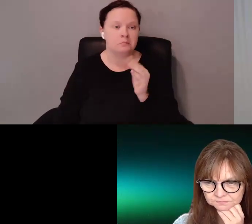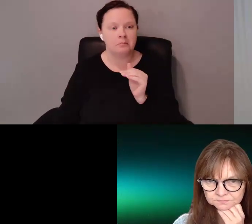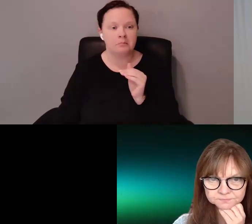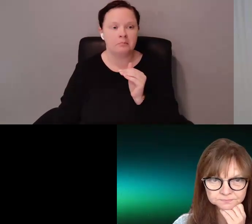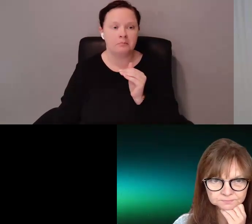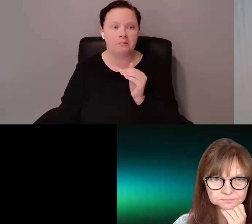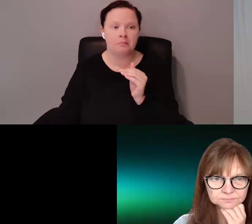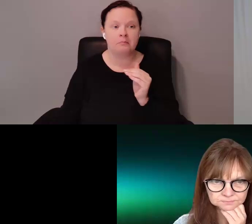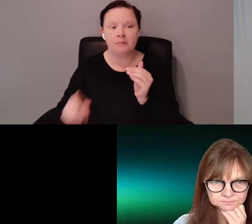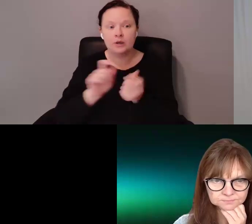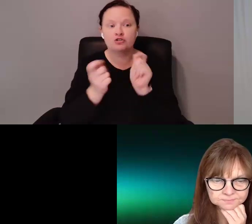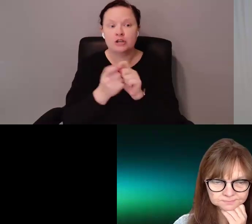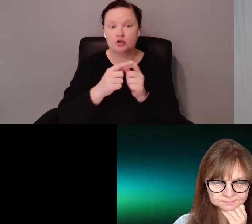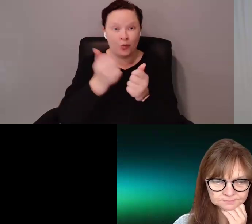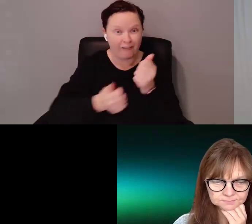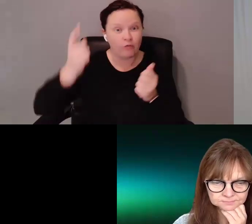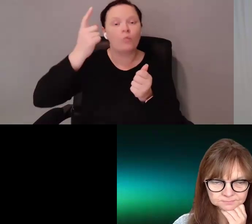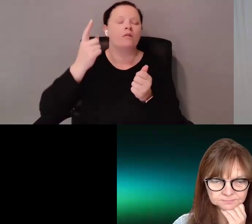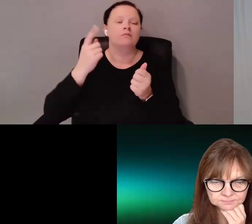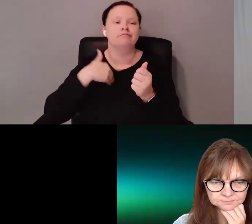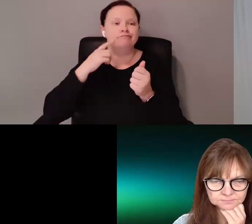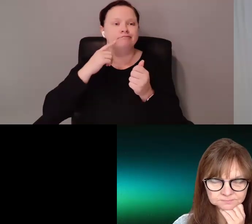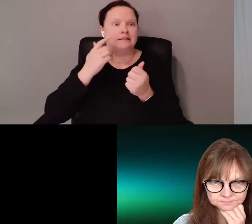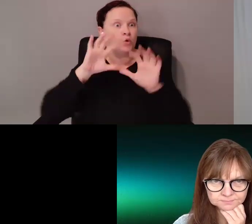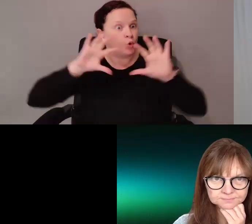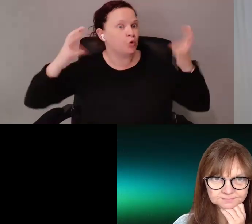will get it so that you can share it with the whole group.